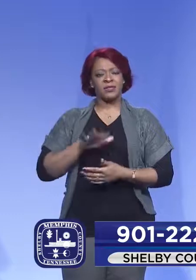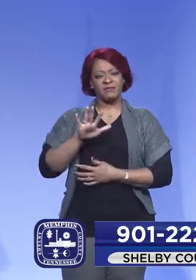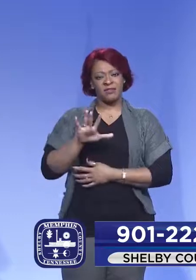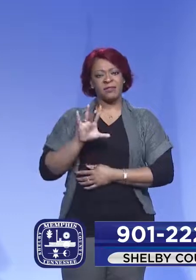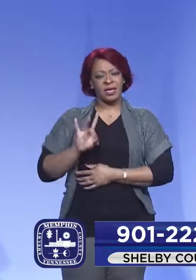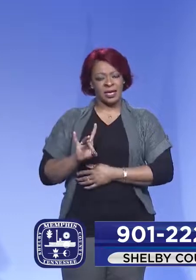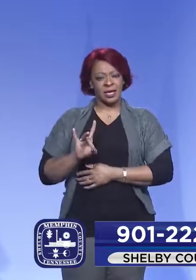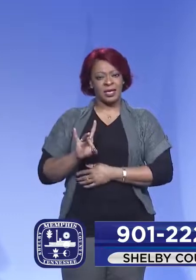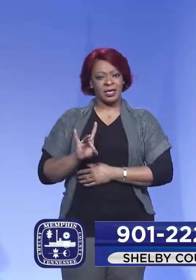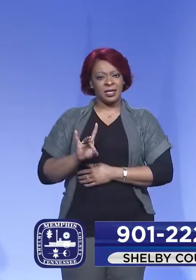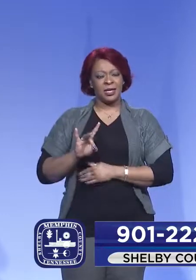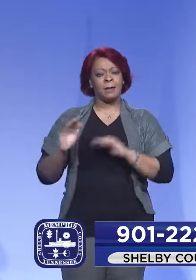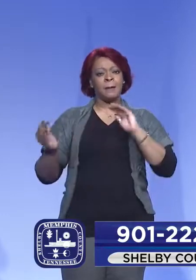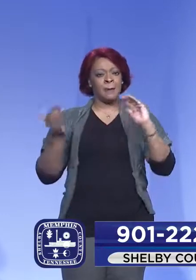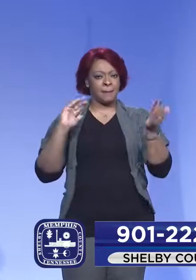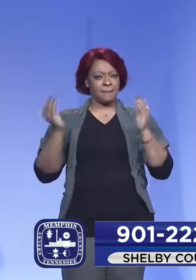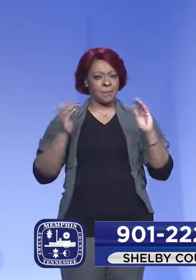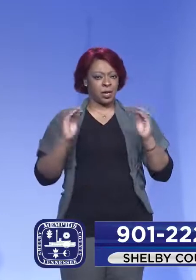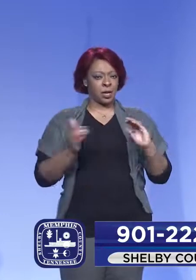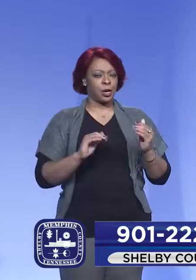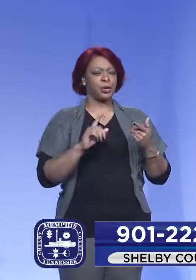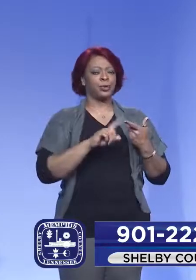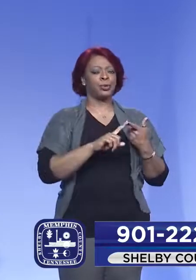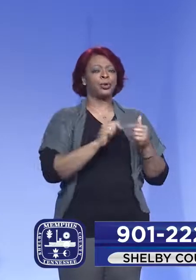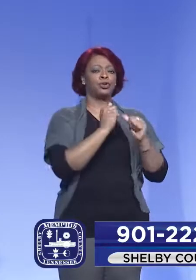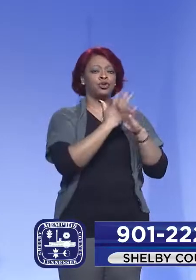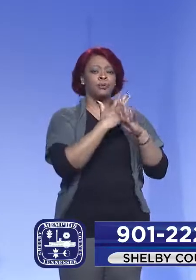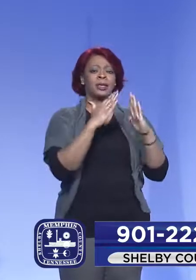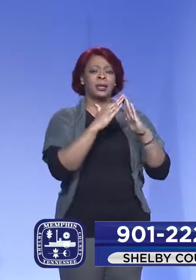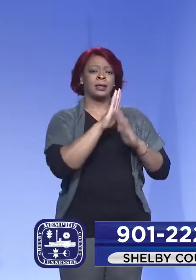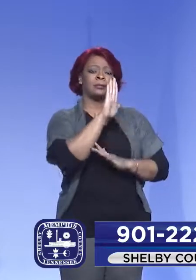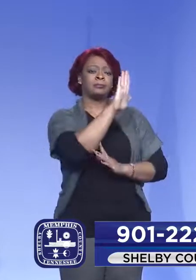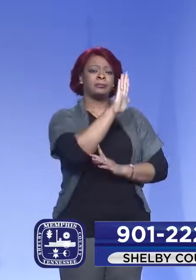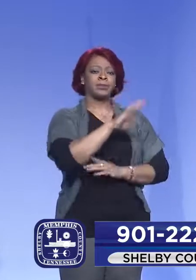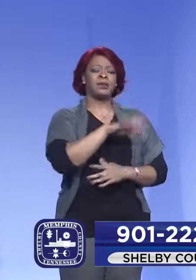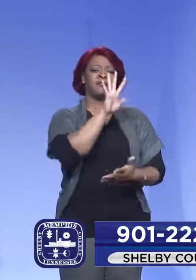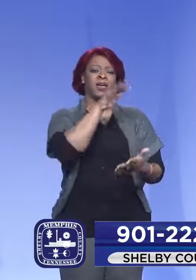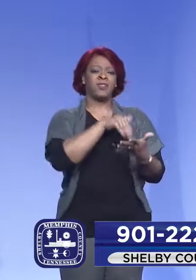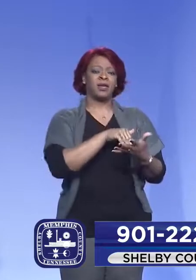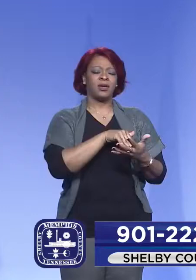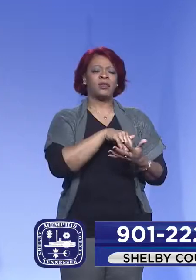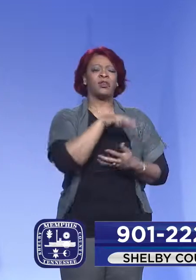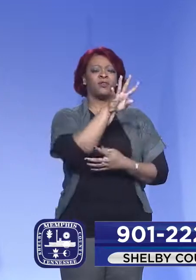1,058, compared to Germantown, which is